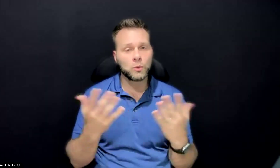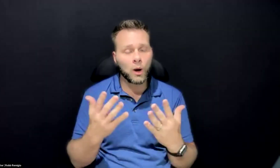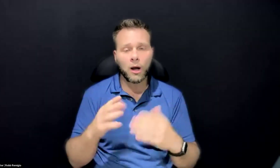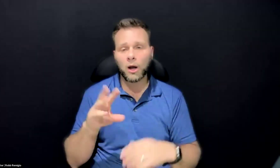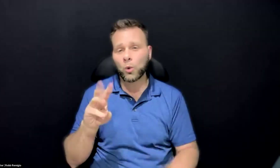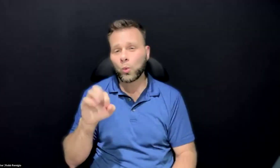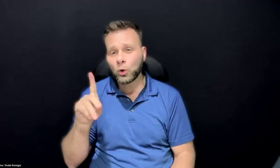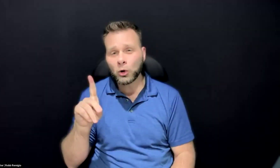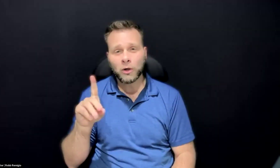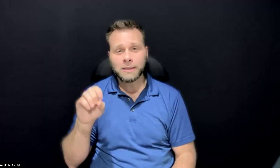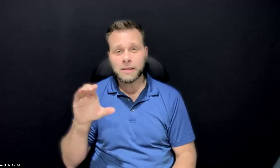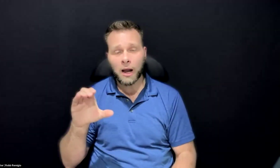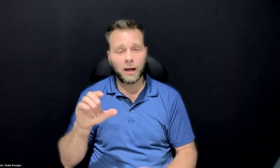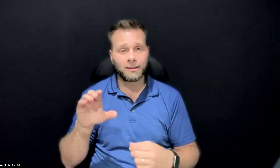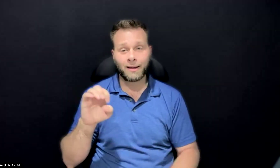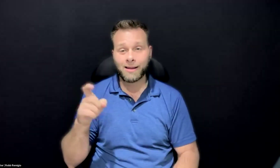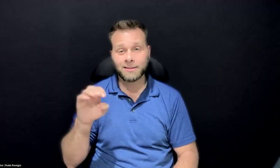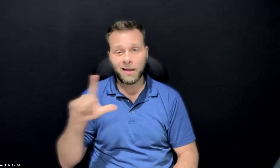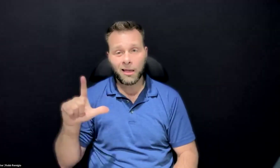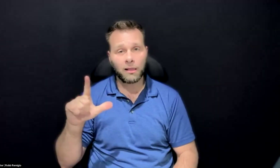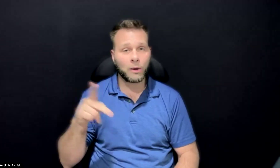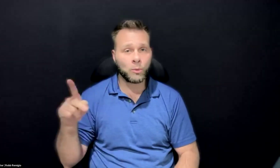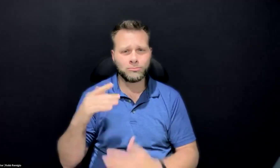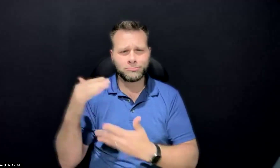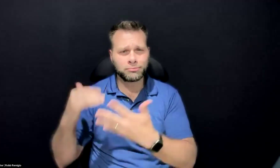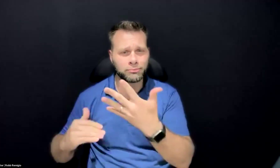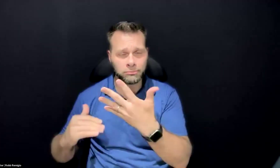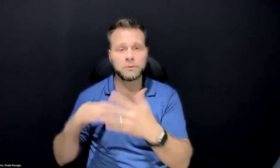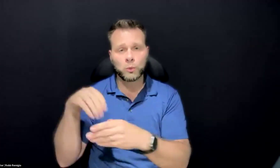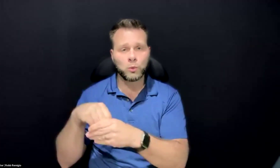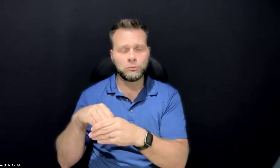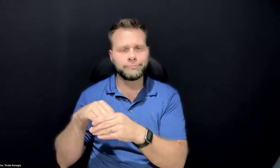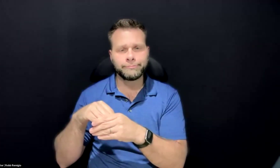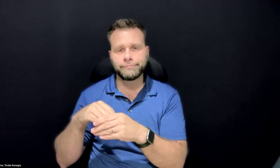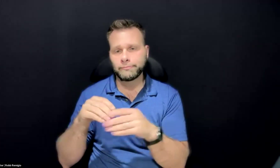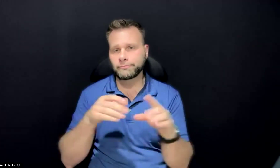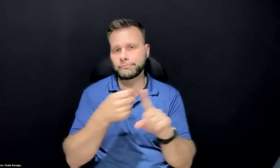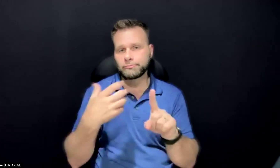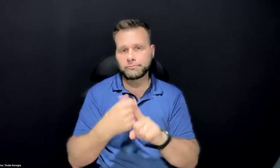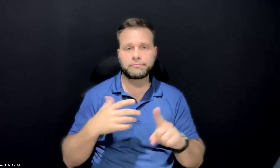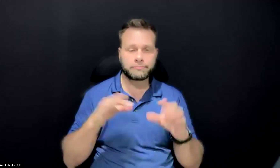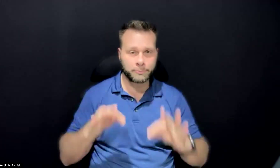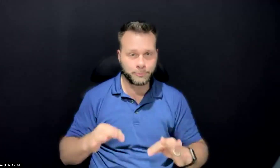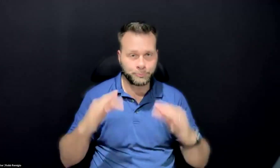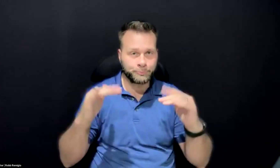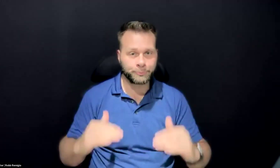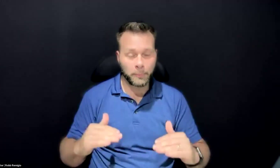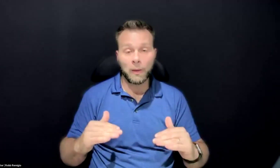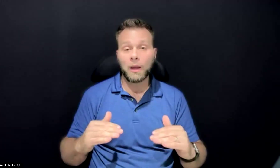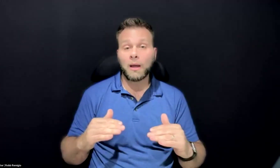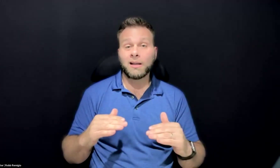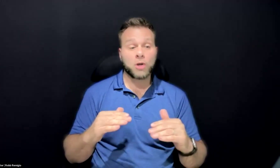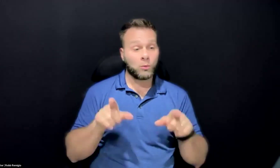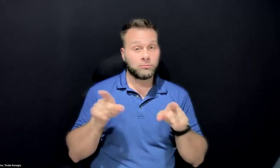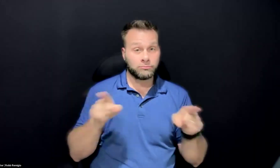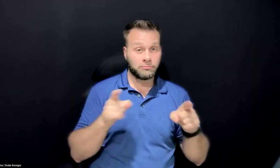Excel documents, PowerPoints, etc. The difference between that and maybe a standard user manual